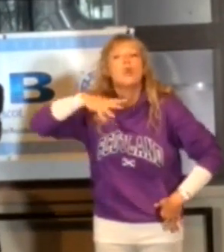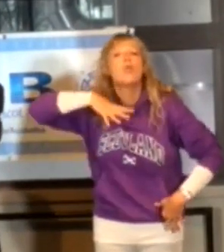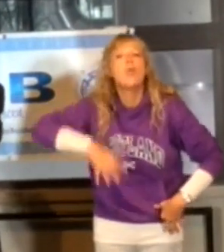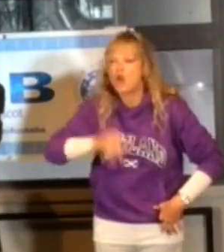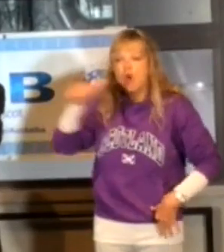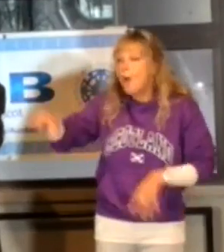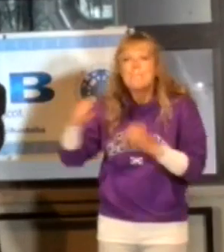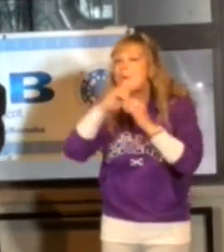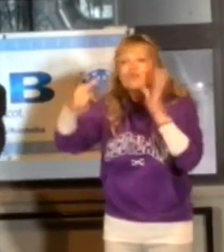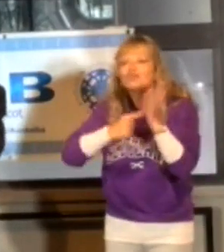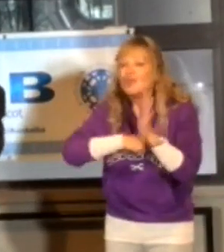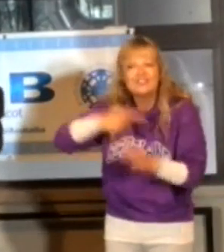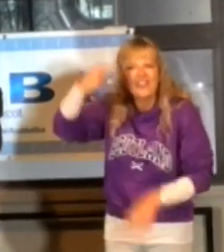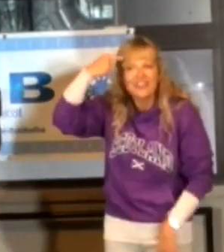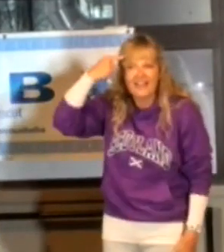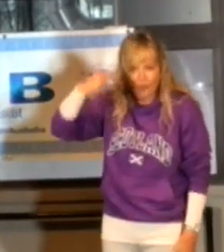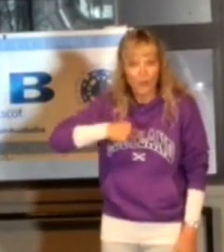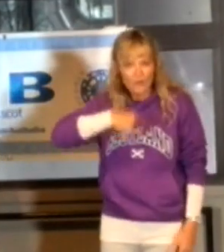Boris Johnson's choosing.